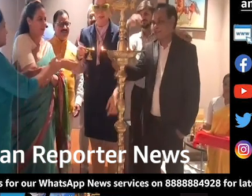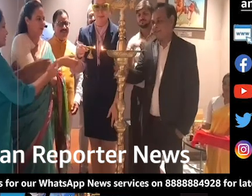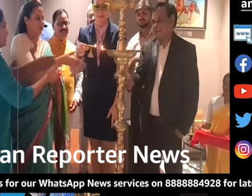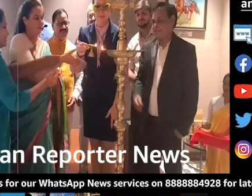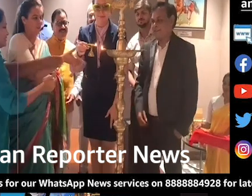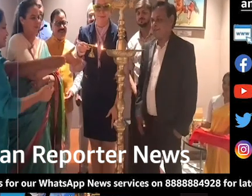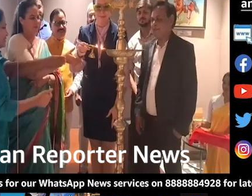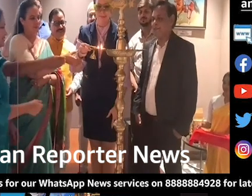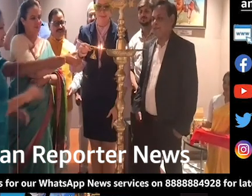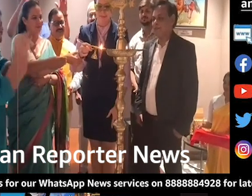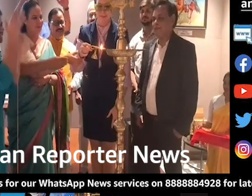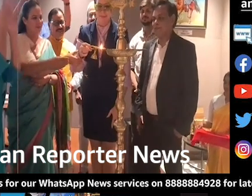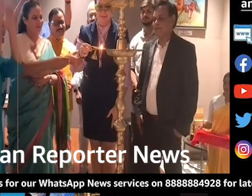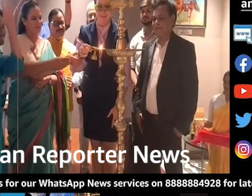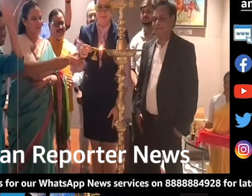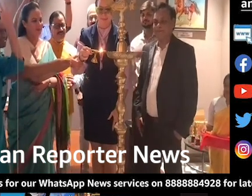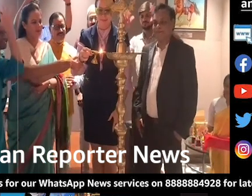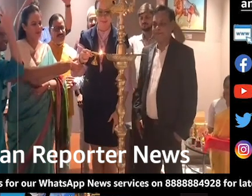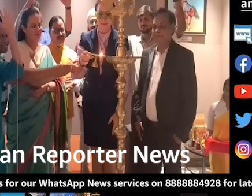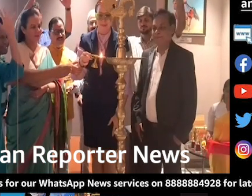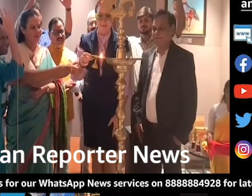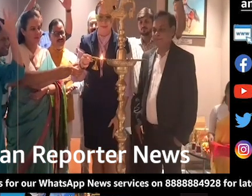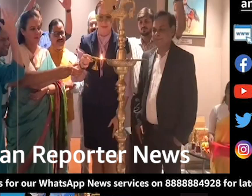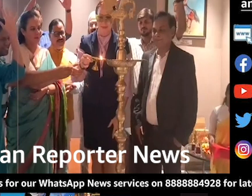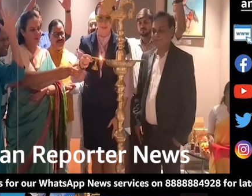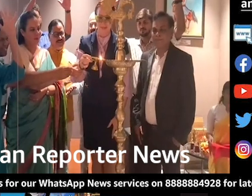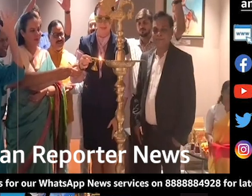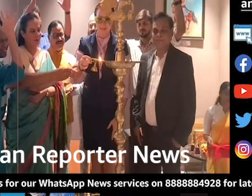May I give a big applause for that, please?